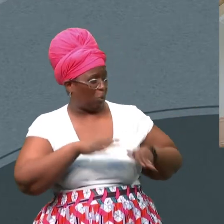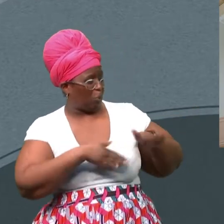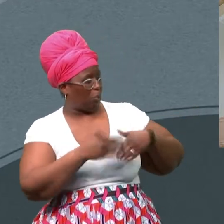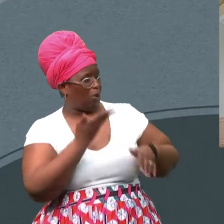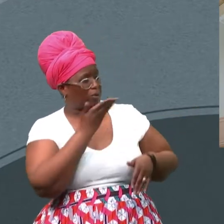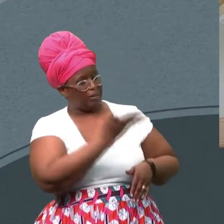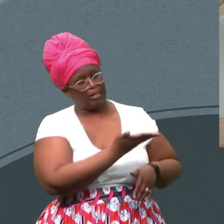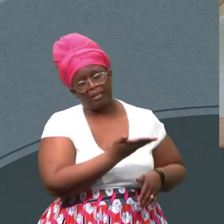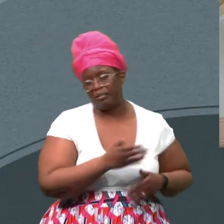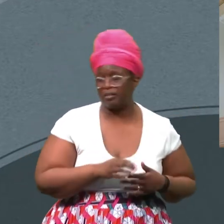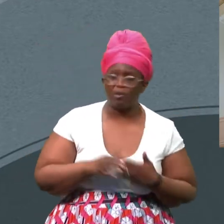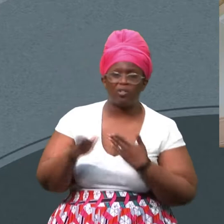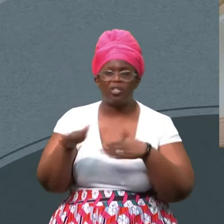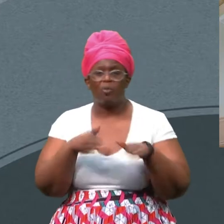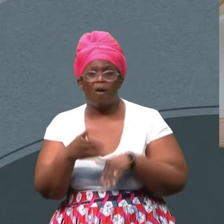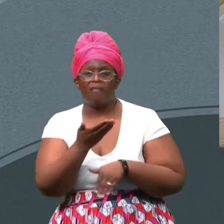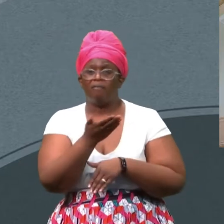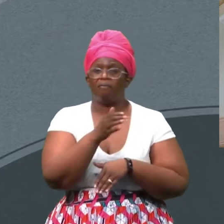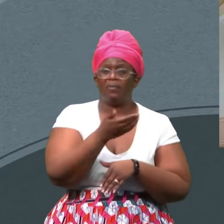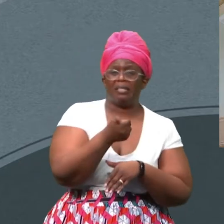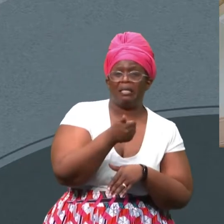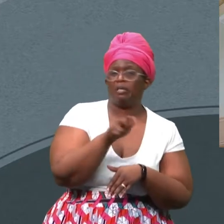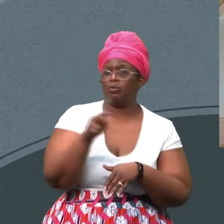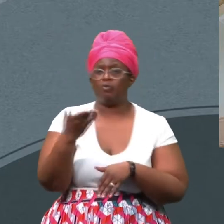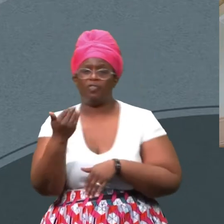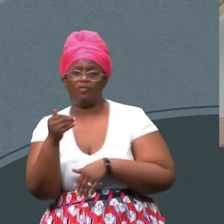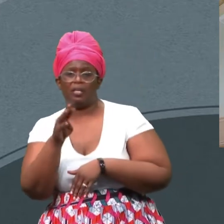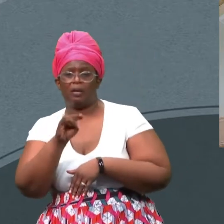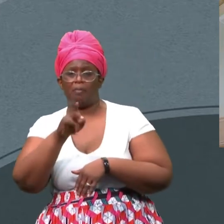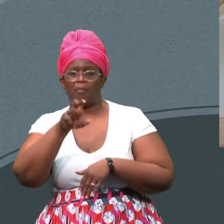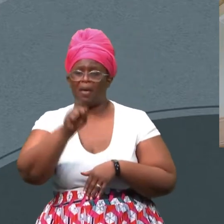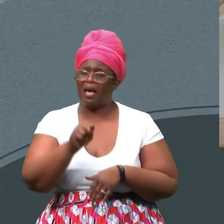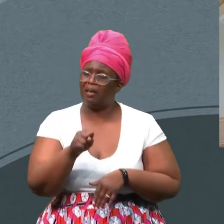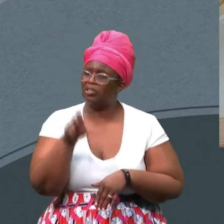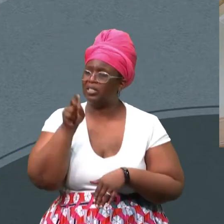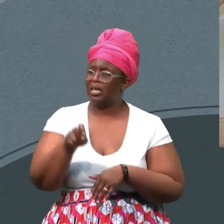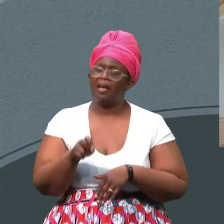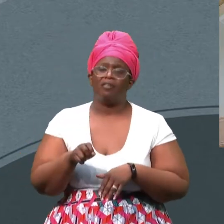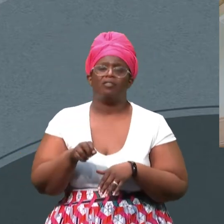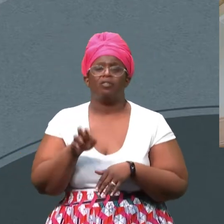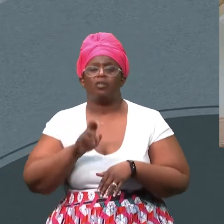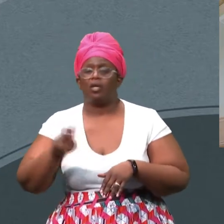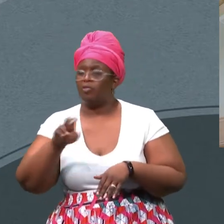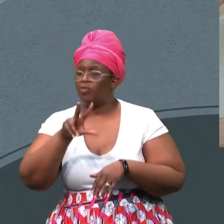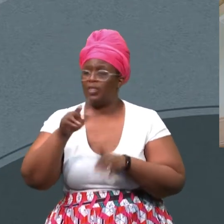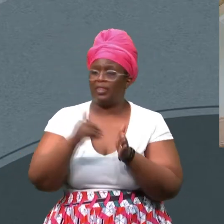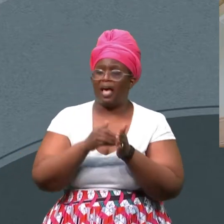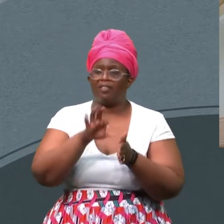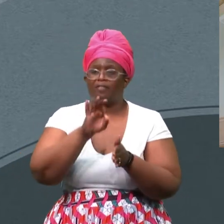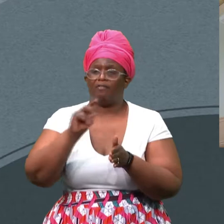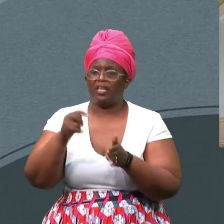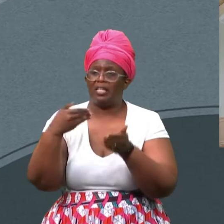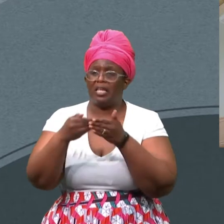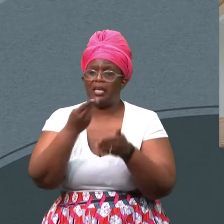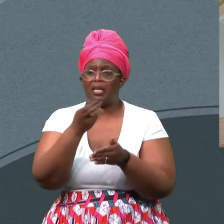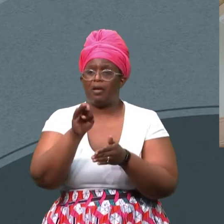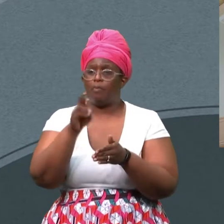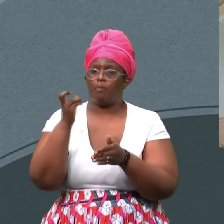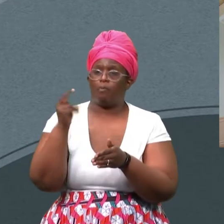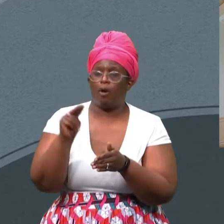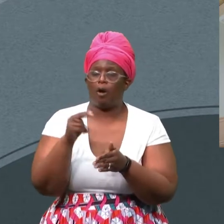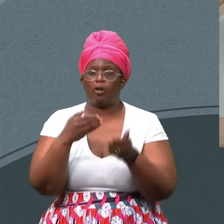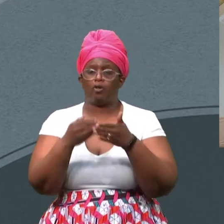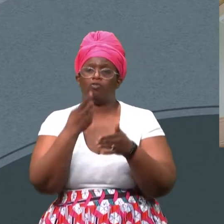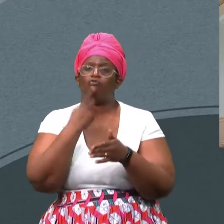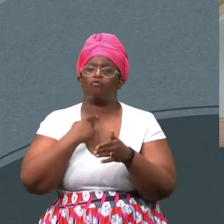stretches now 10 to 15 miles to their high point. And she's got to go 3,000 feet near Hebron down to the Red Sea to the